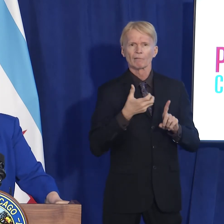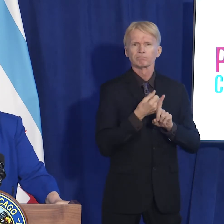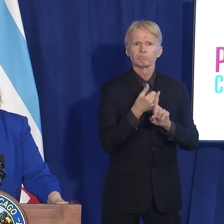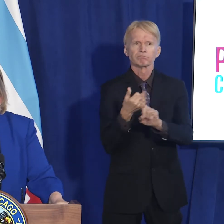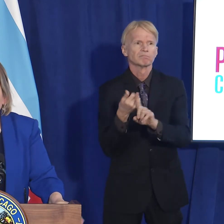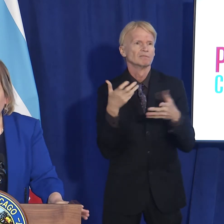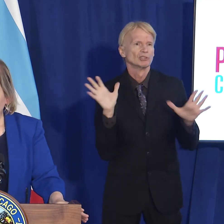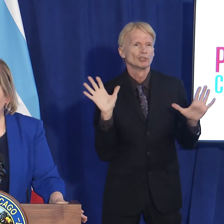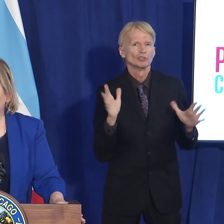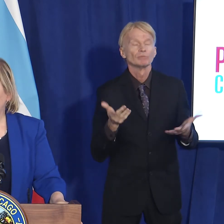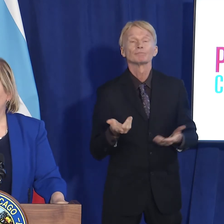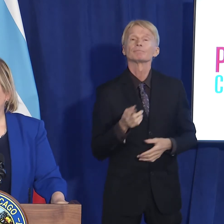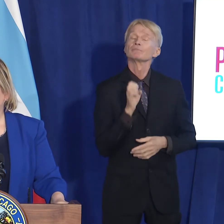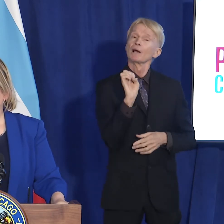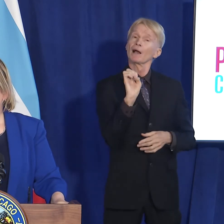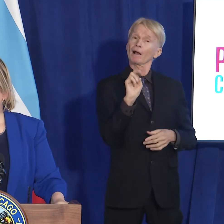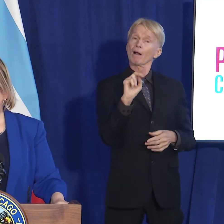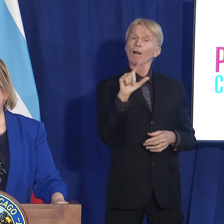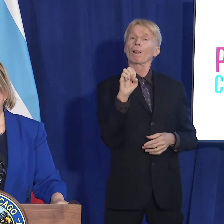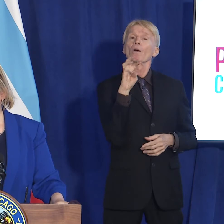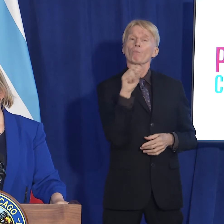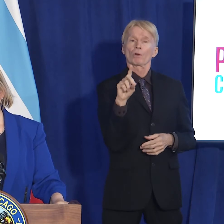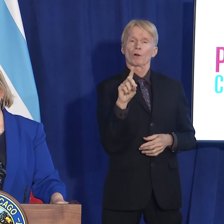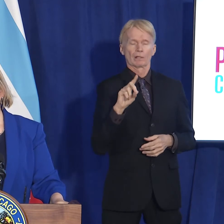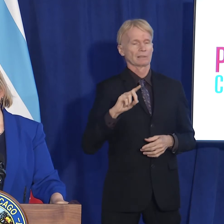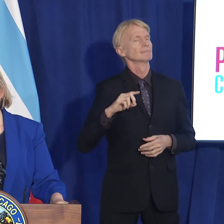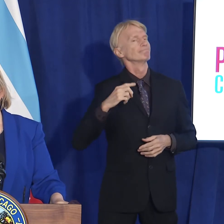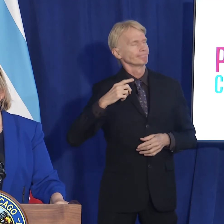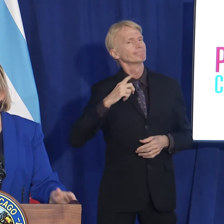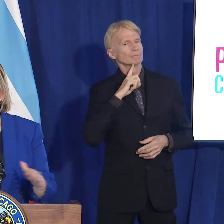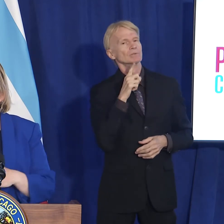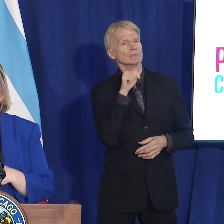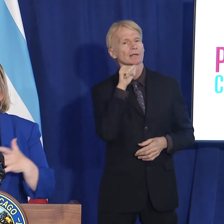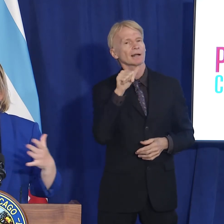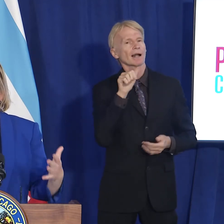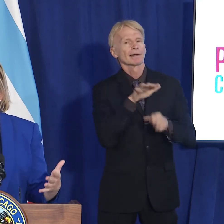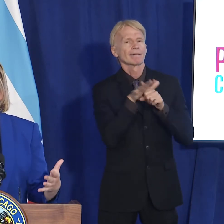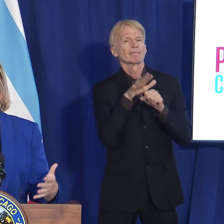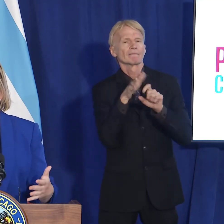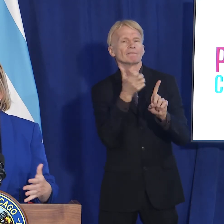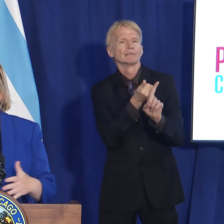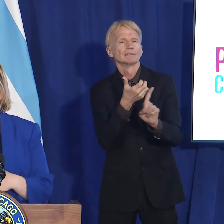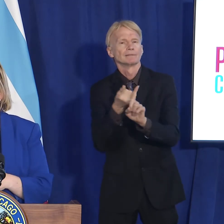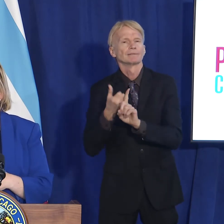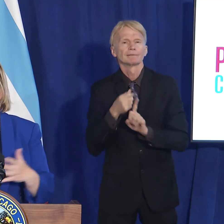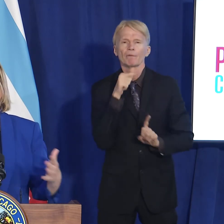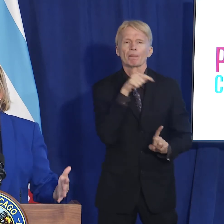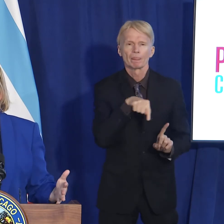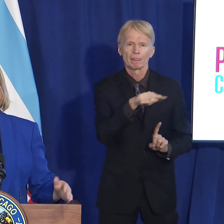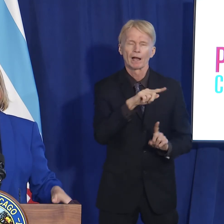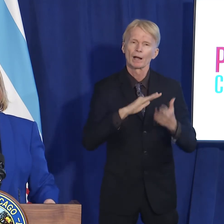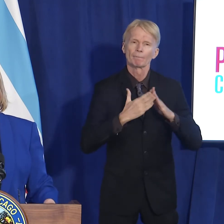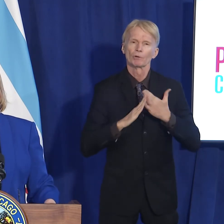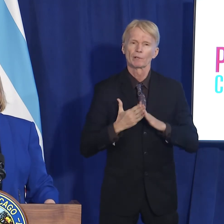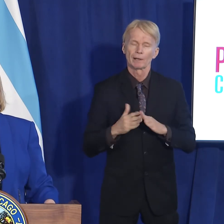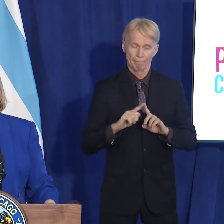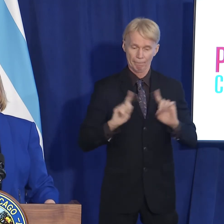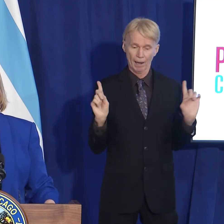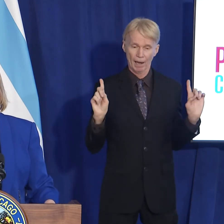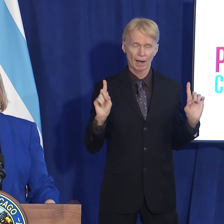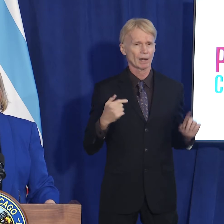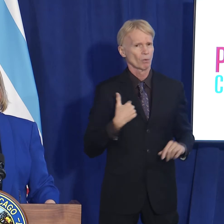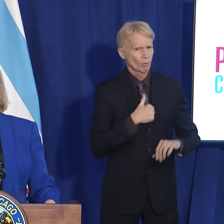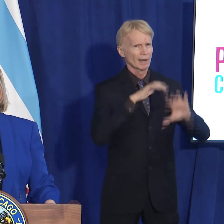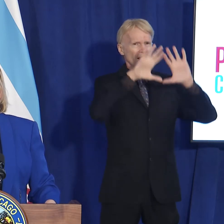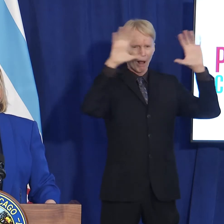So Inglewood is our least vaccinated community. This is all in addition to what we continue to do for Protect